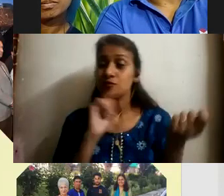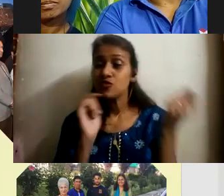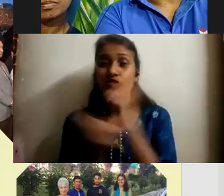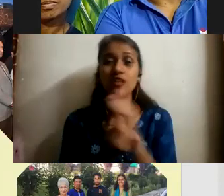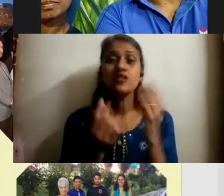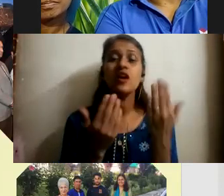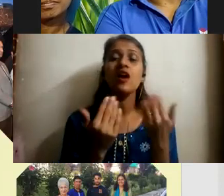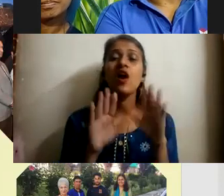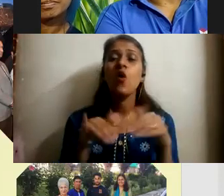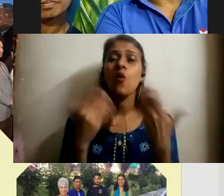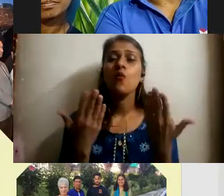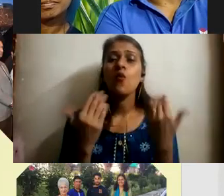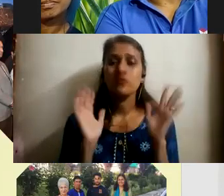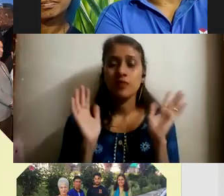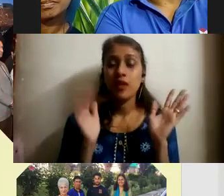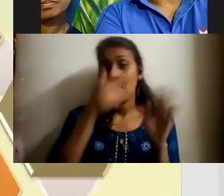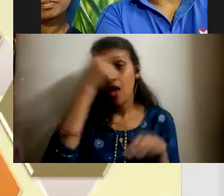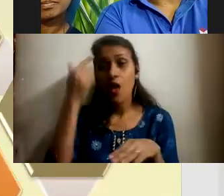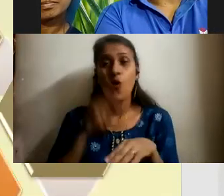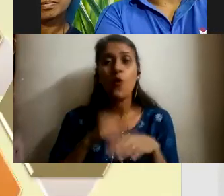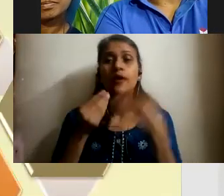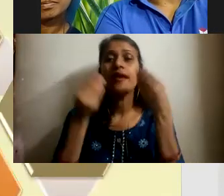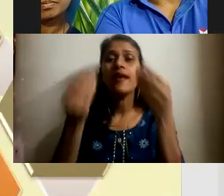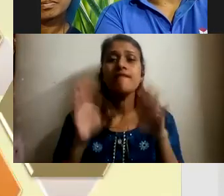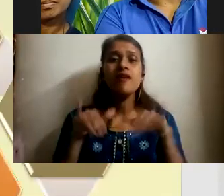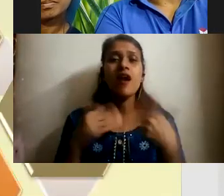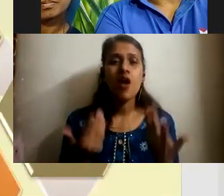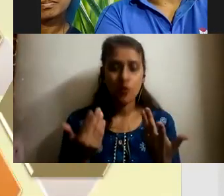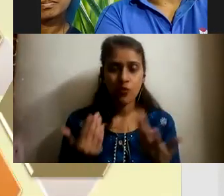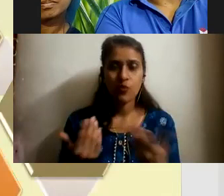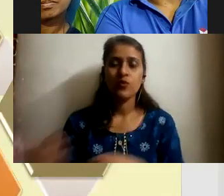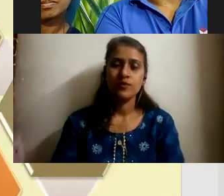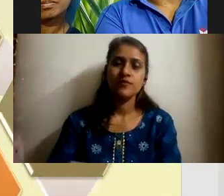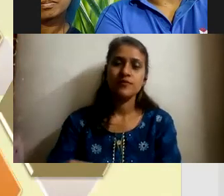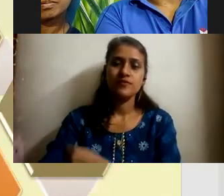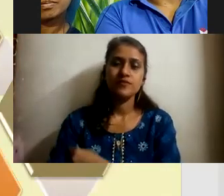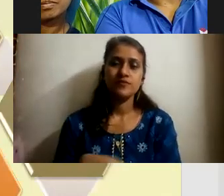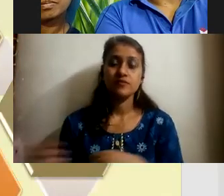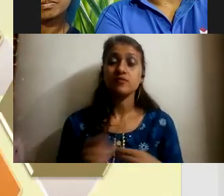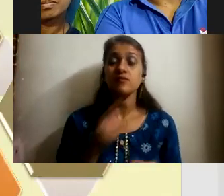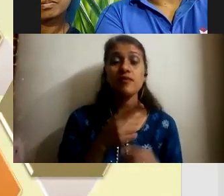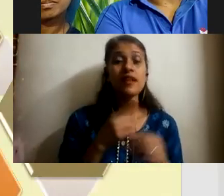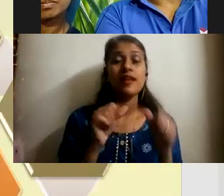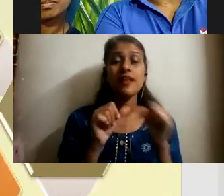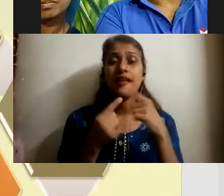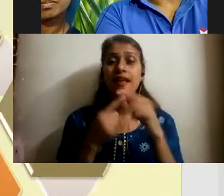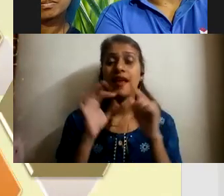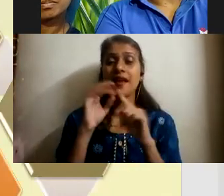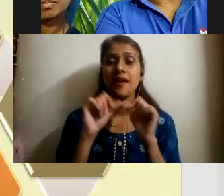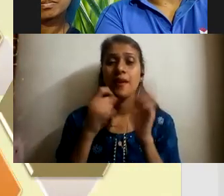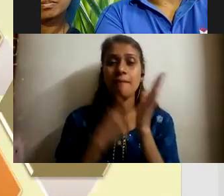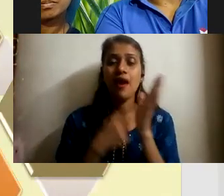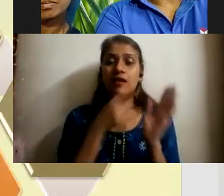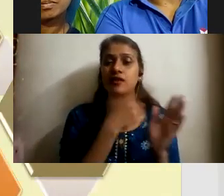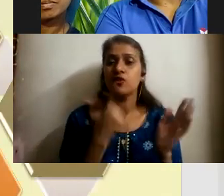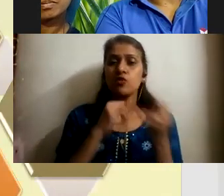those opportunities? So at FAR as a social entrepreneurship space, so yes, I was